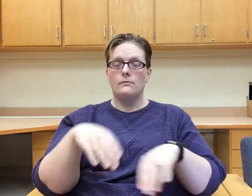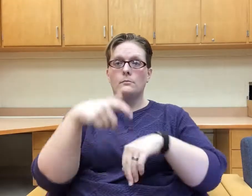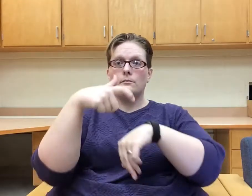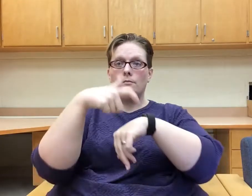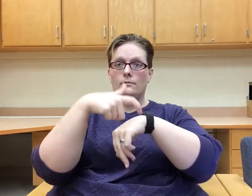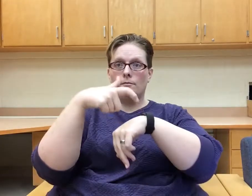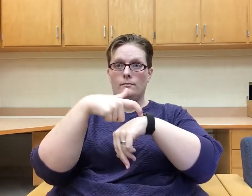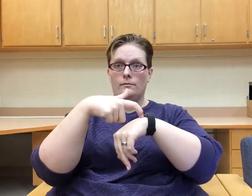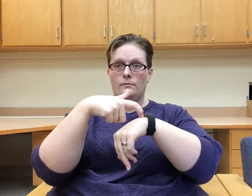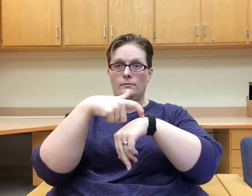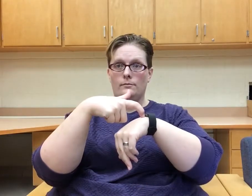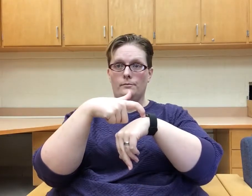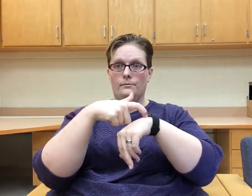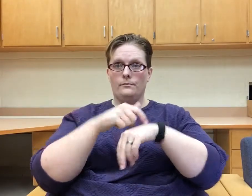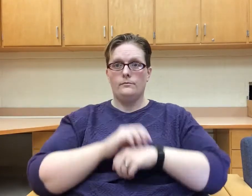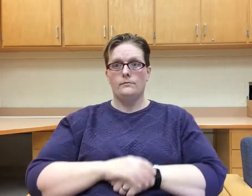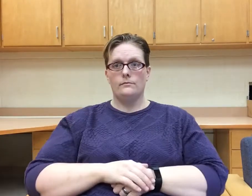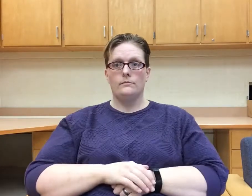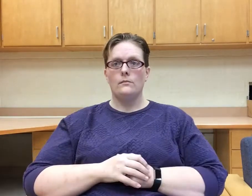divided by time.